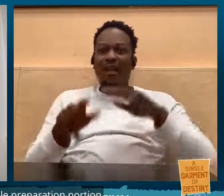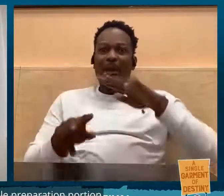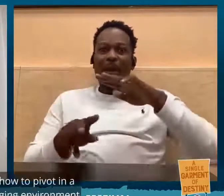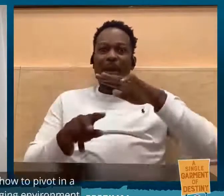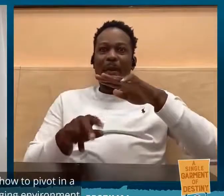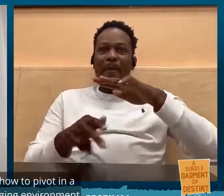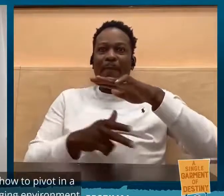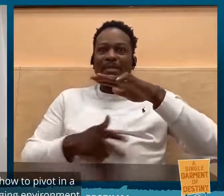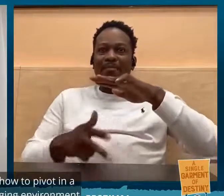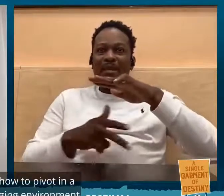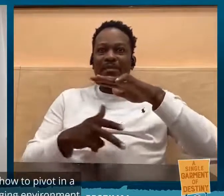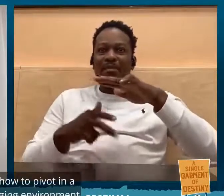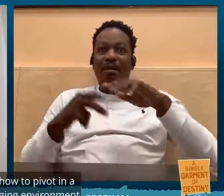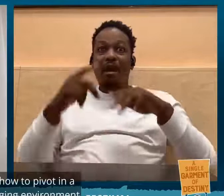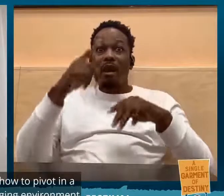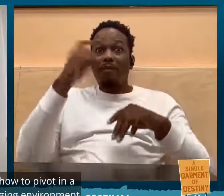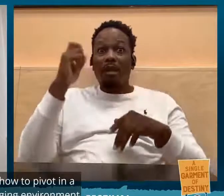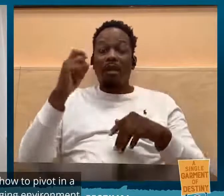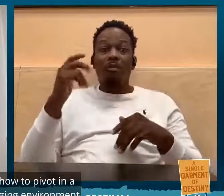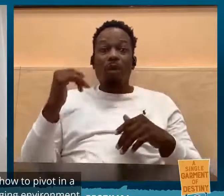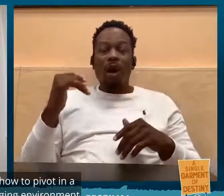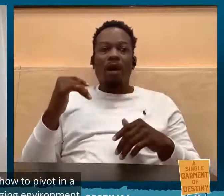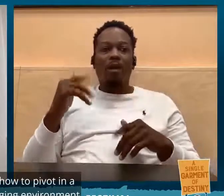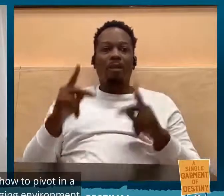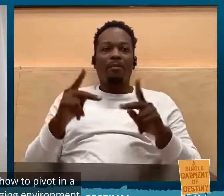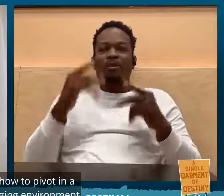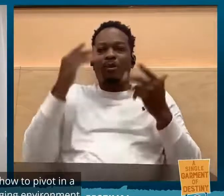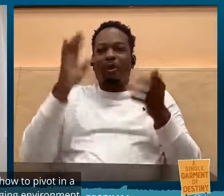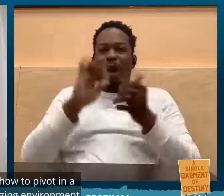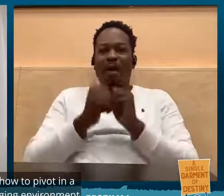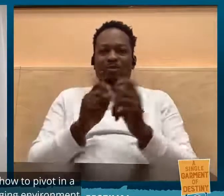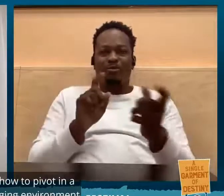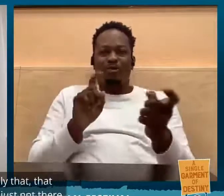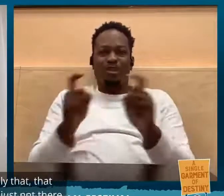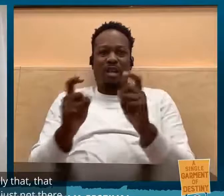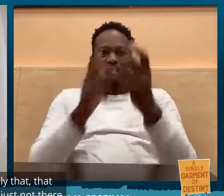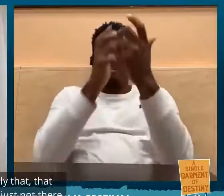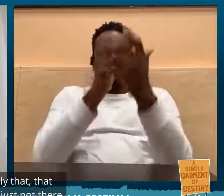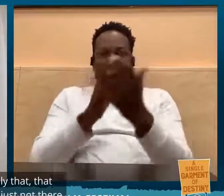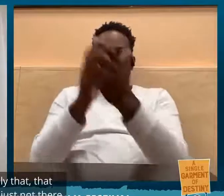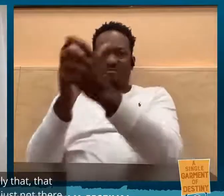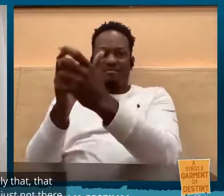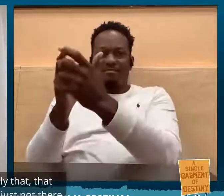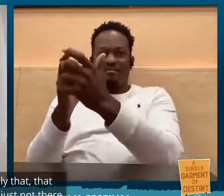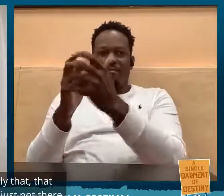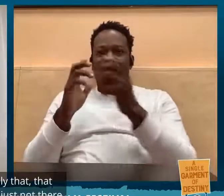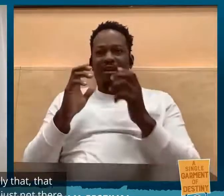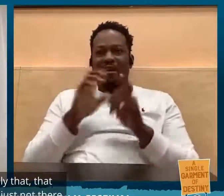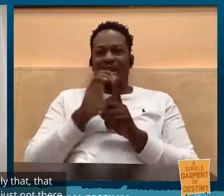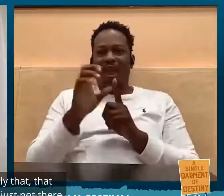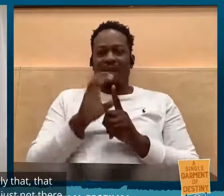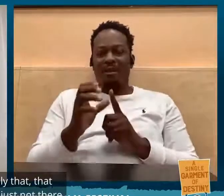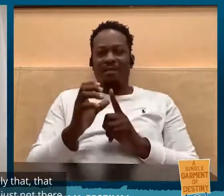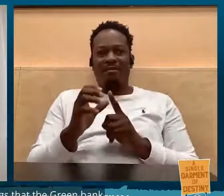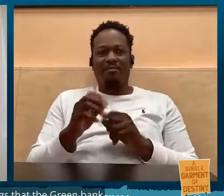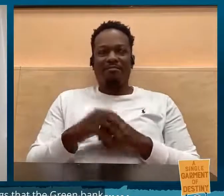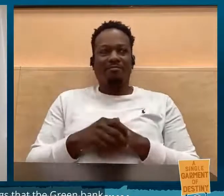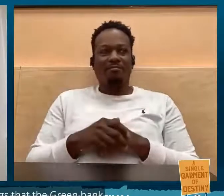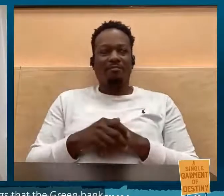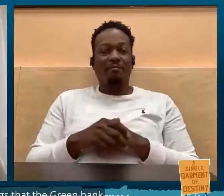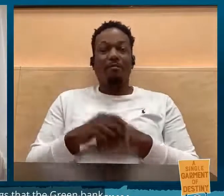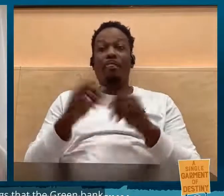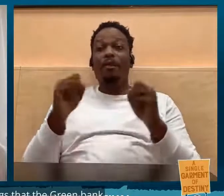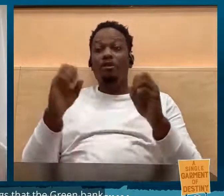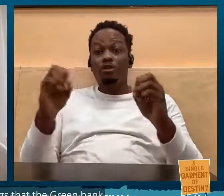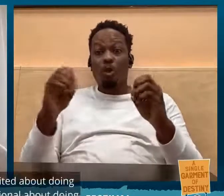preparation portion of knowing how to pivot in a climate changing environment is simply that muscle's just not there. So one